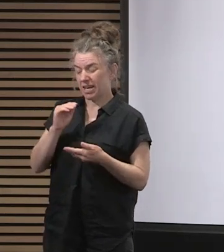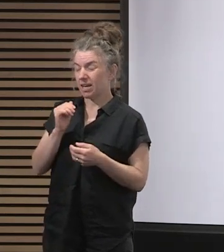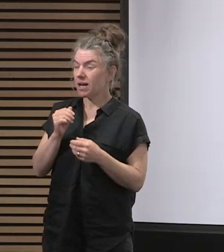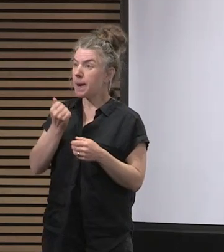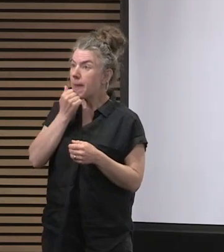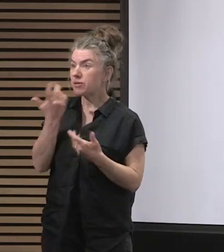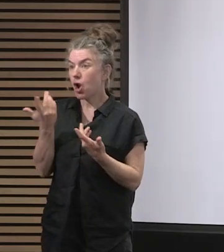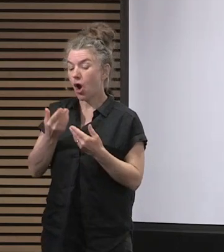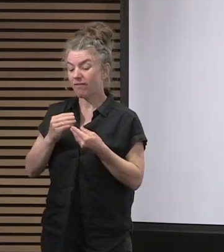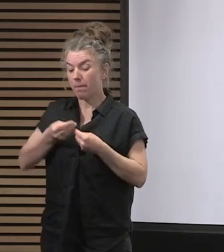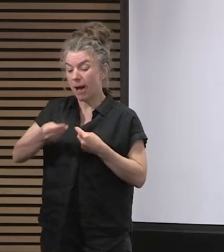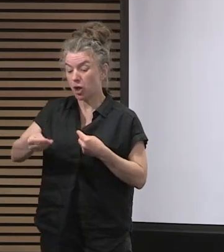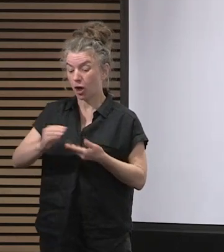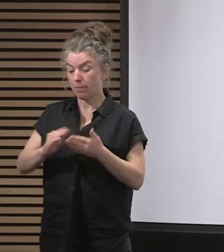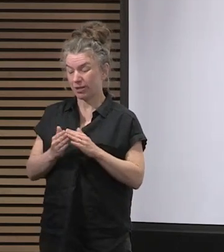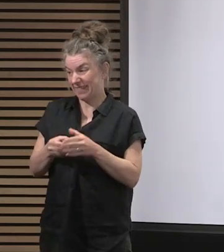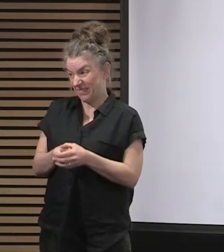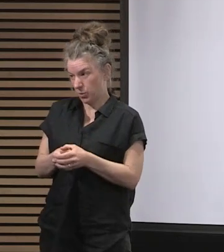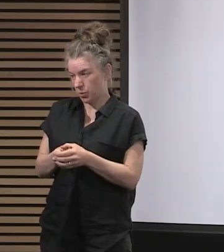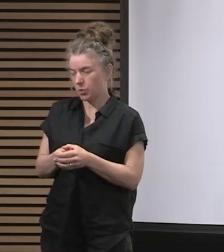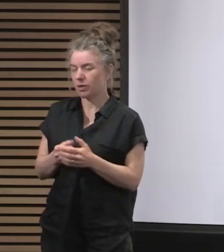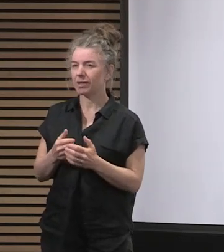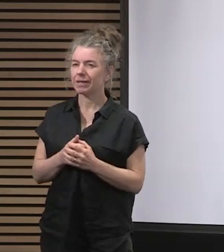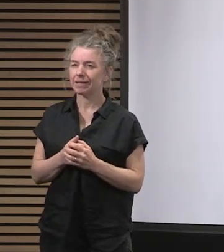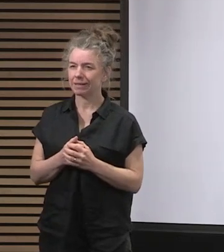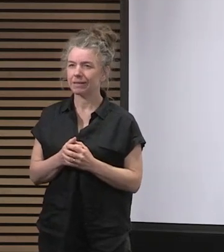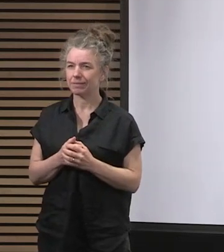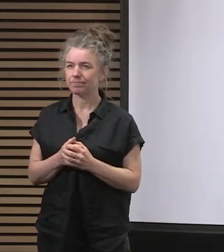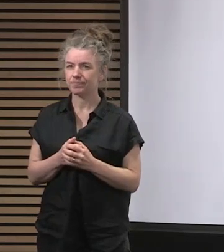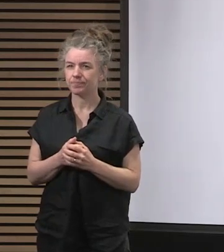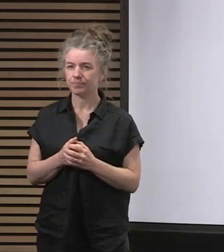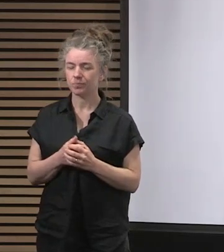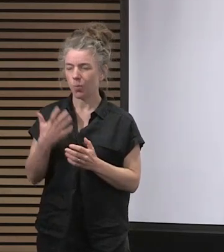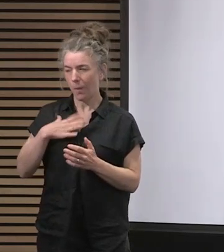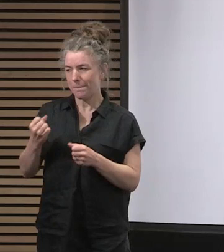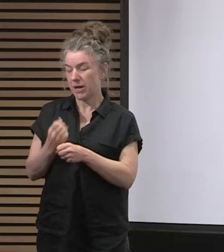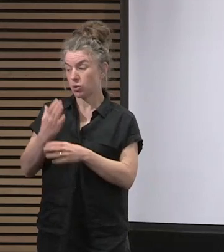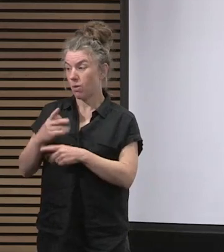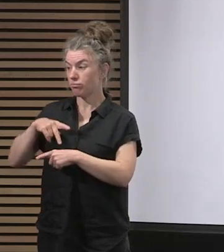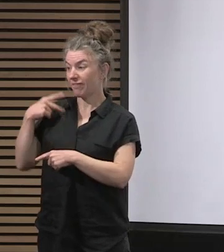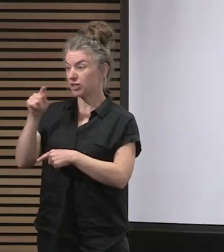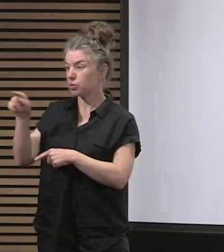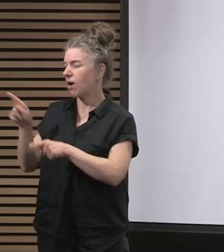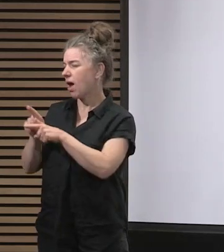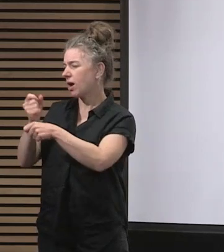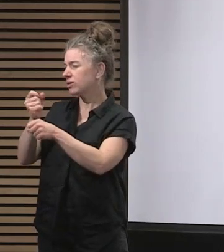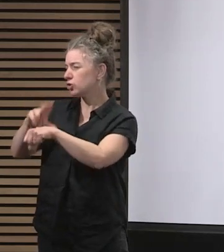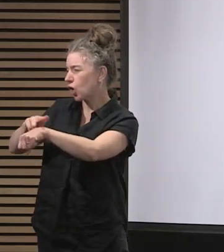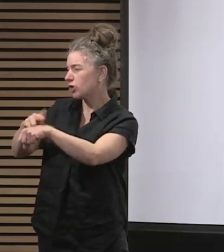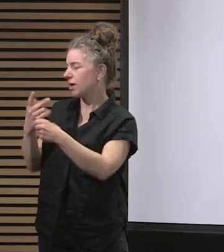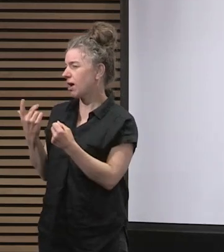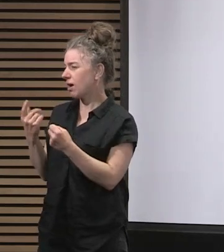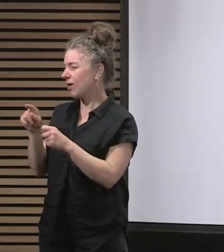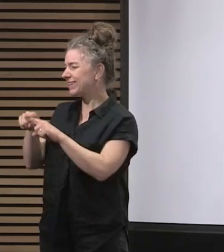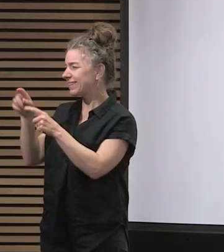definition when we think it was appropriate, and also we want to make sure that professionals out there, our GPs and those working in CBACs